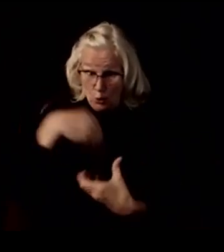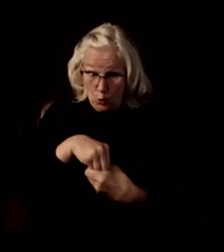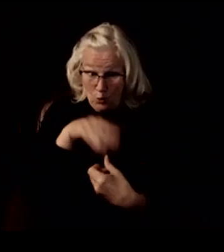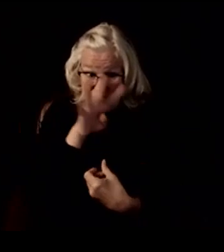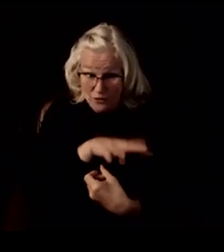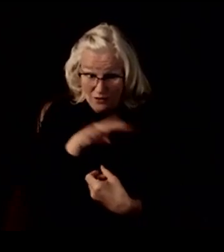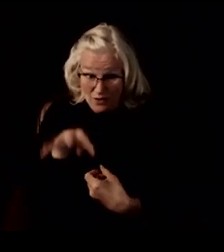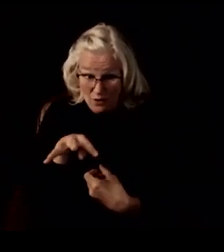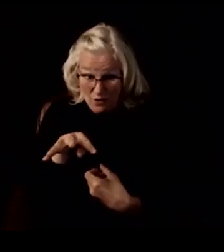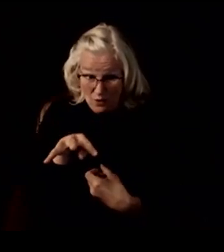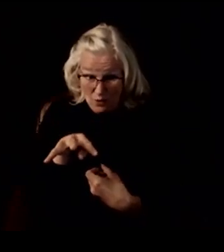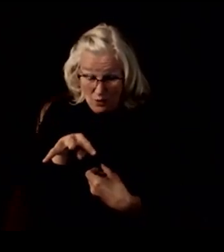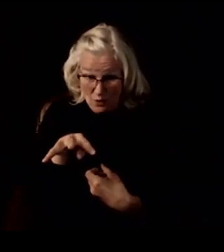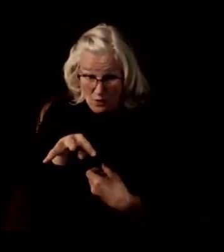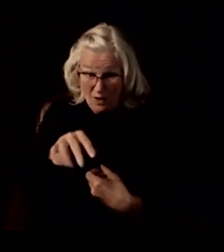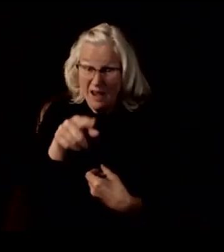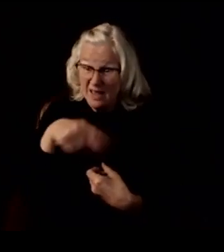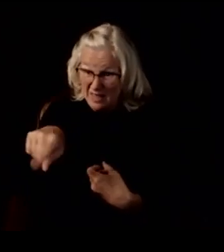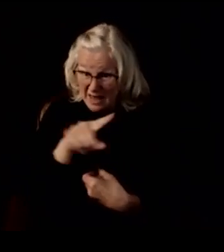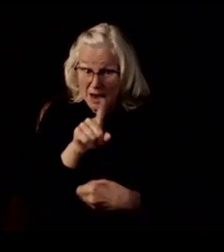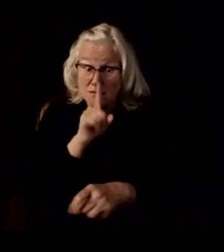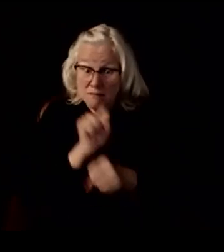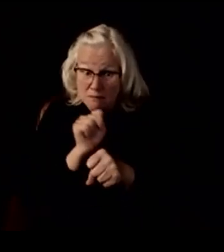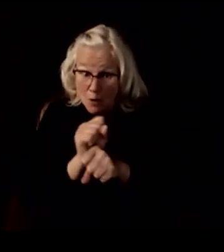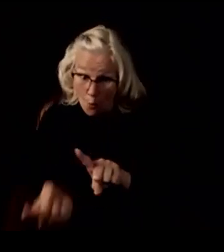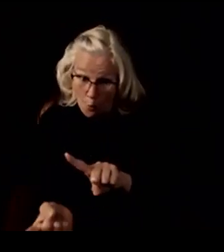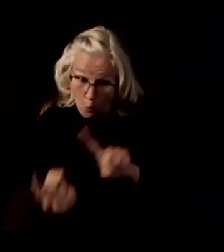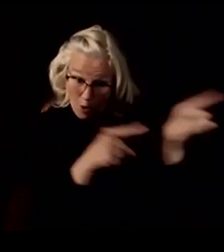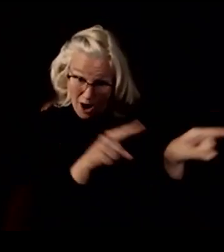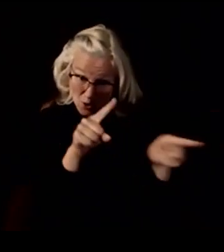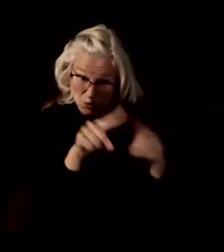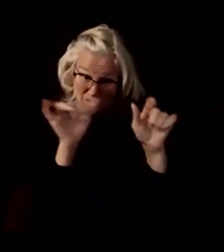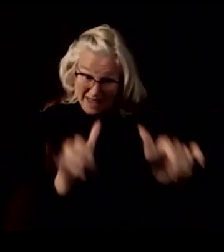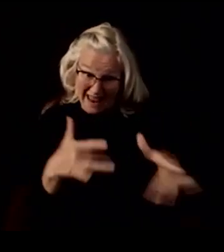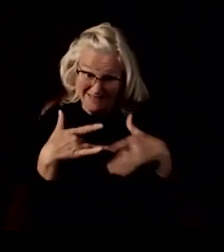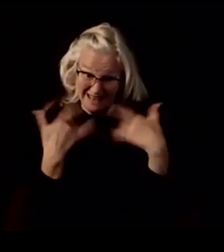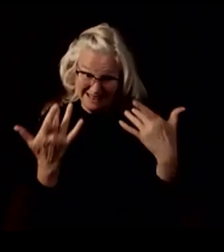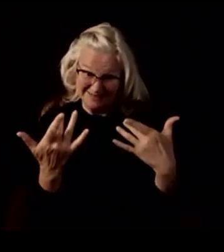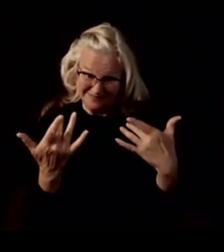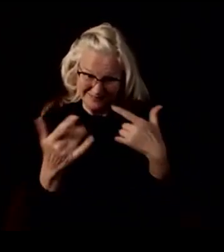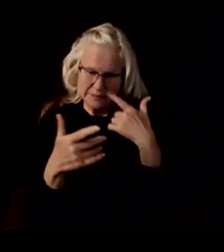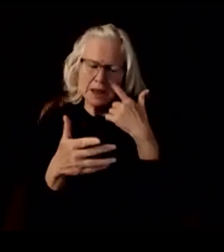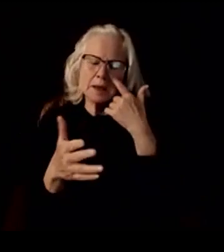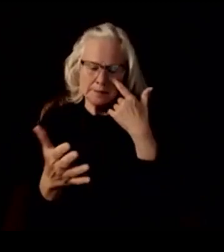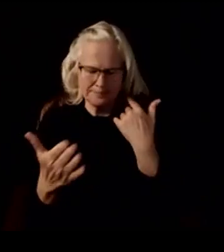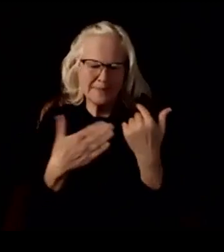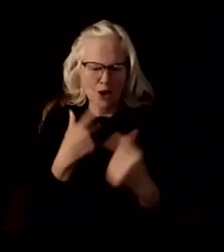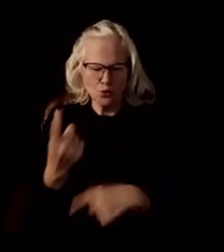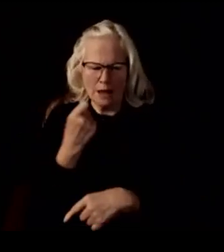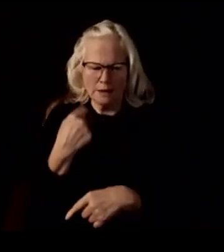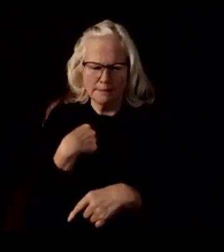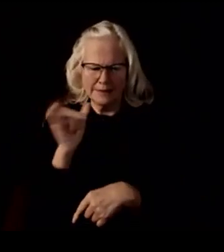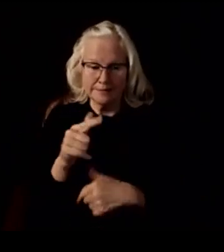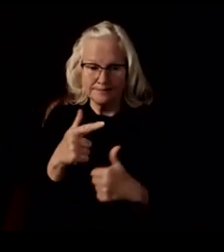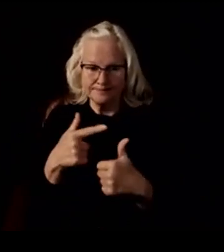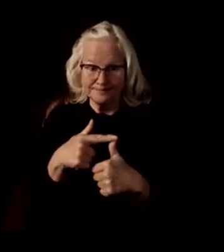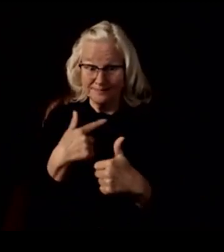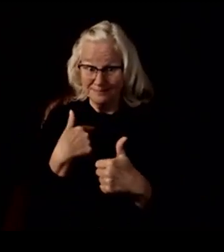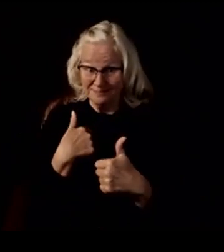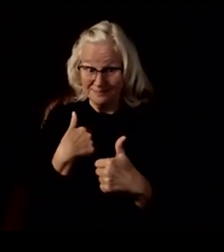of those people? Emily, I'm really glad you asked that because I realized that in my talking points, we